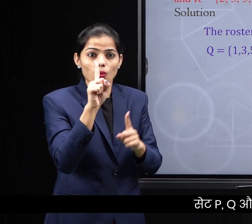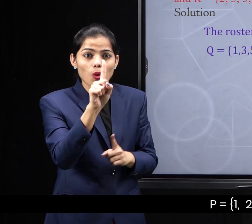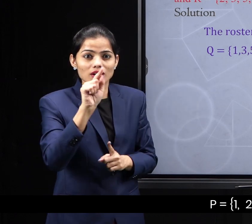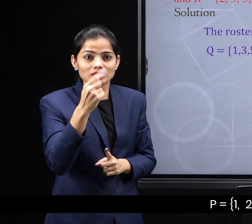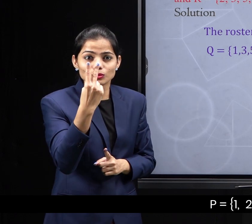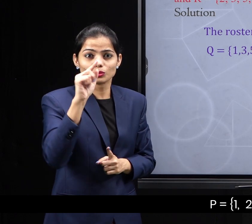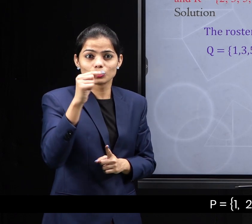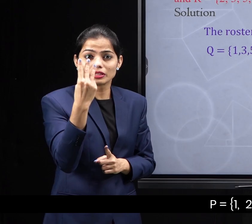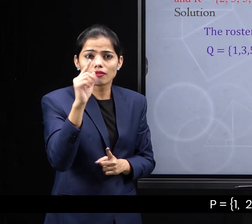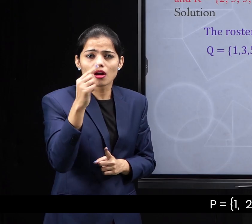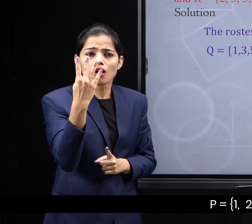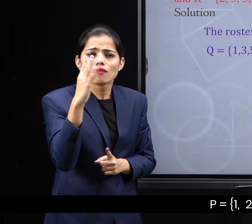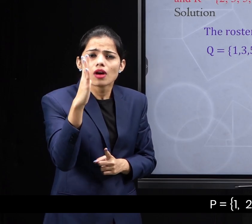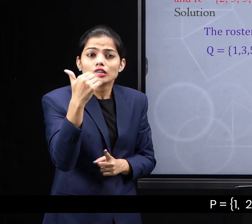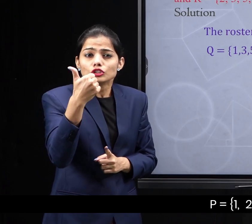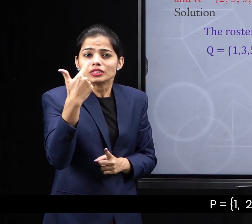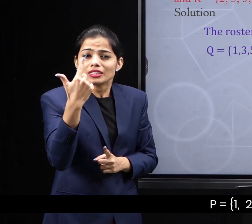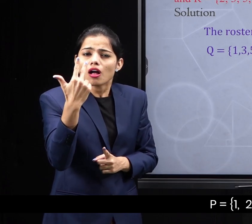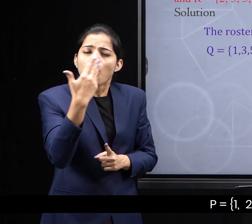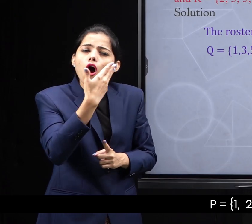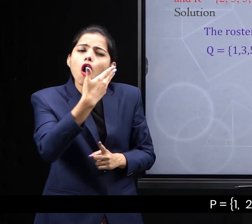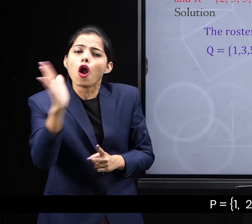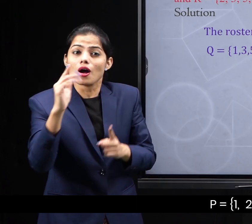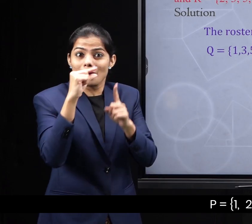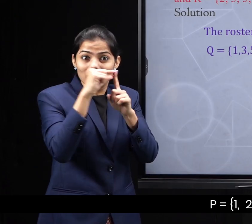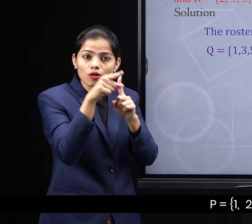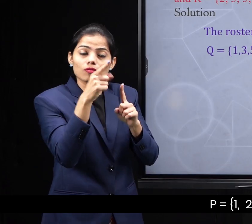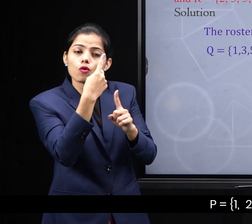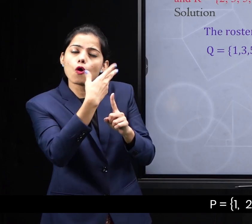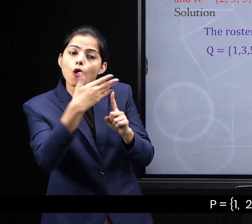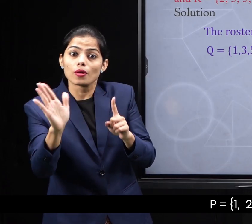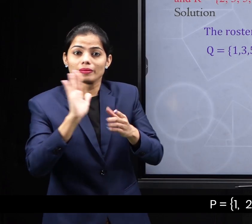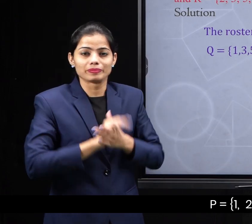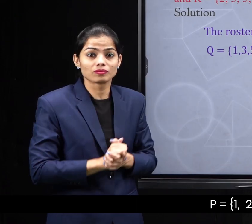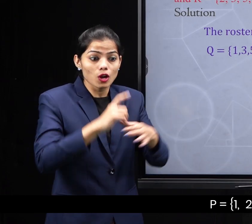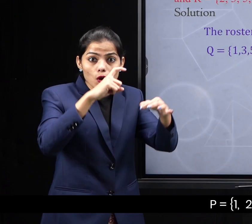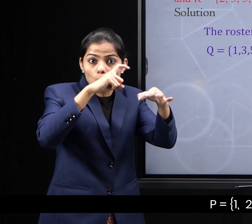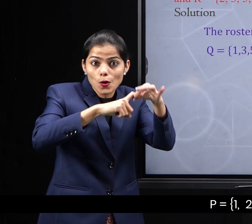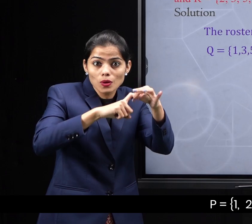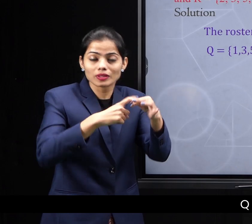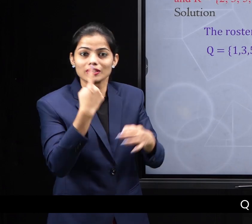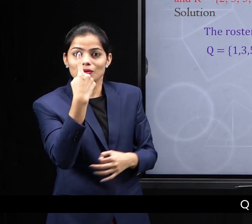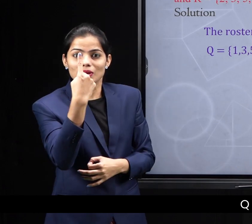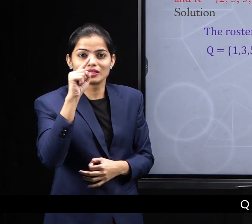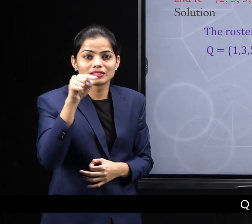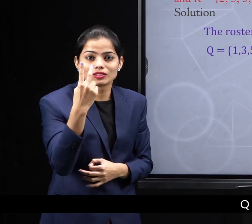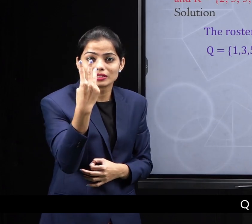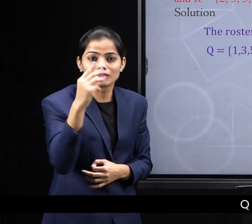P is equals to 1, 2, 3, 4, 5, 6, 7, 8, 9, Q is equals to